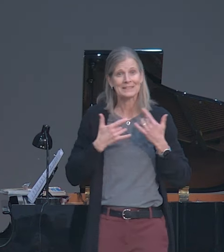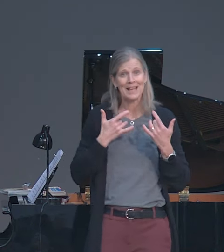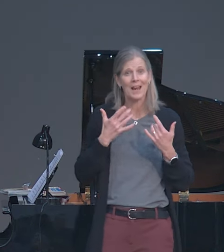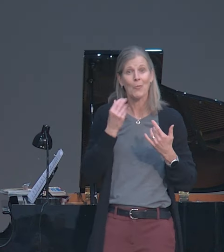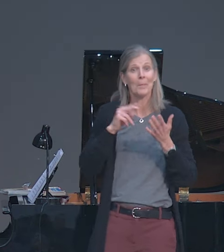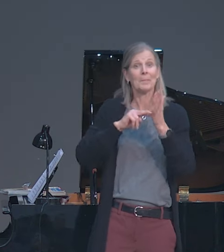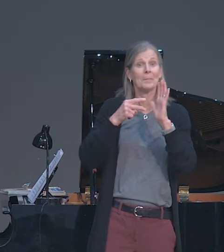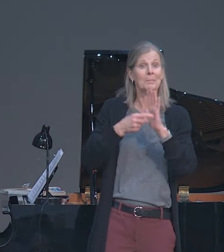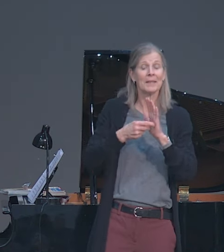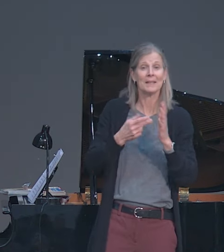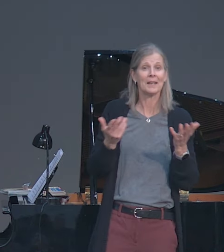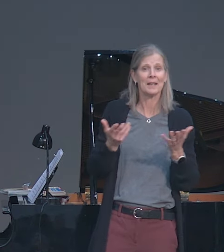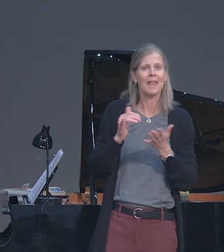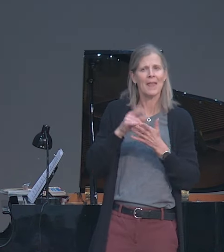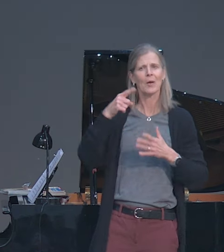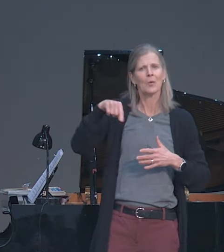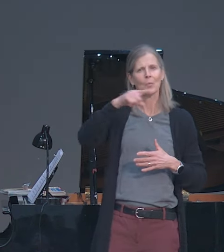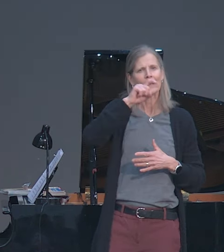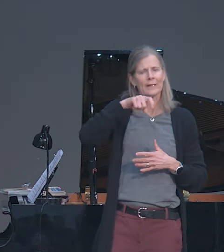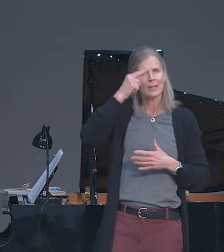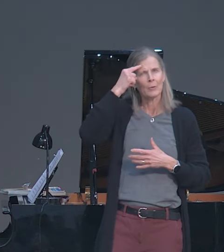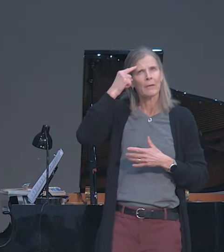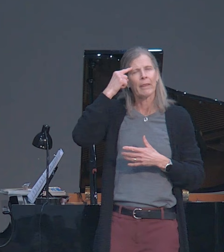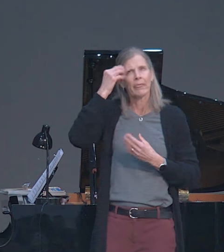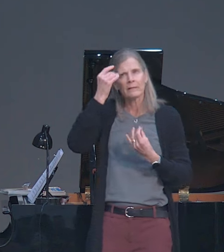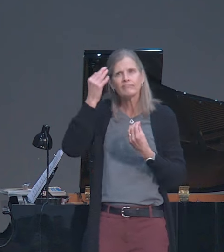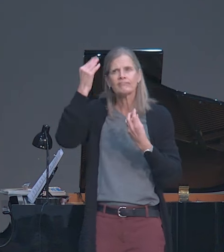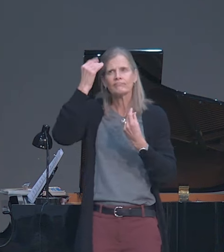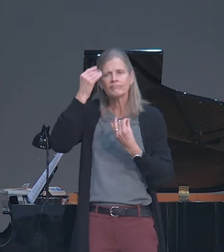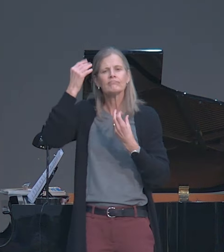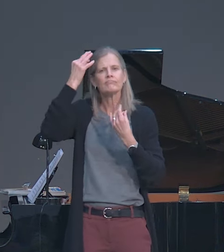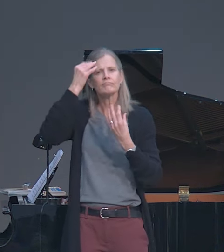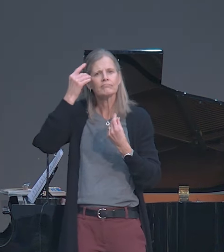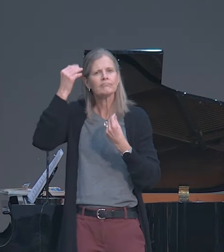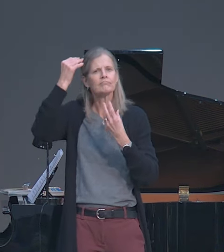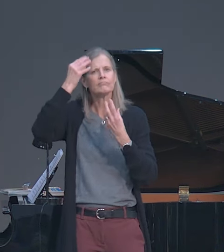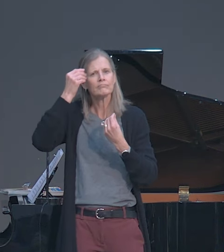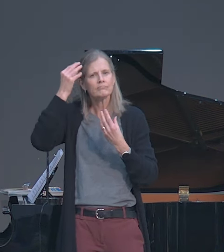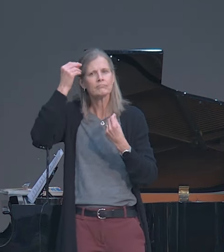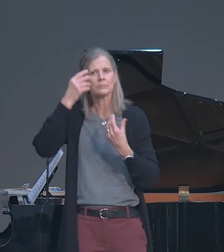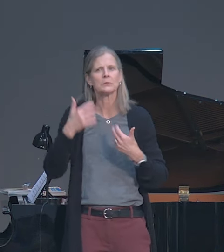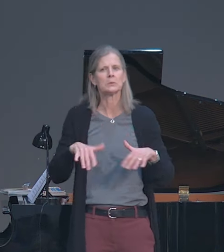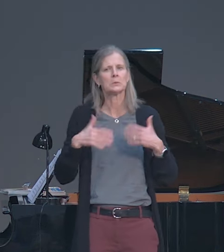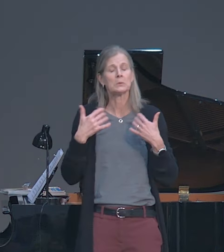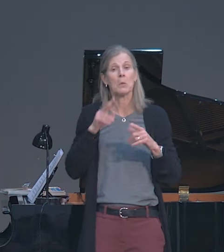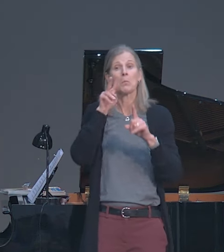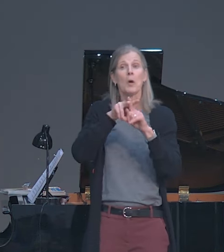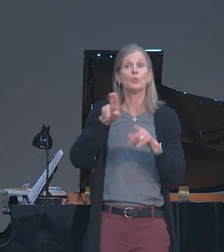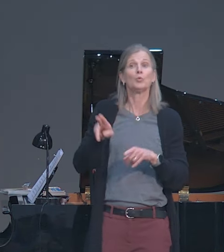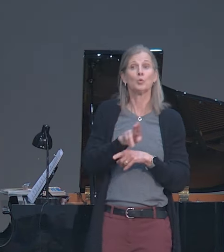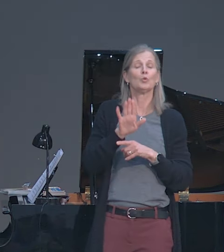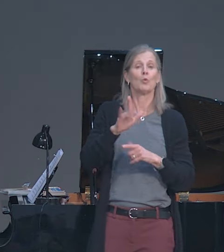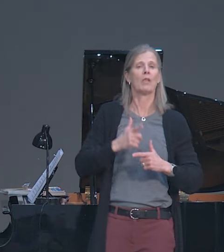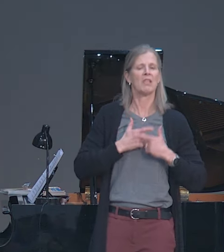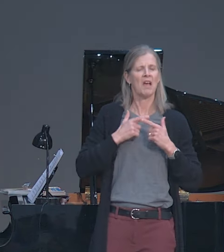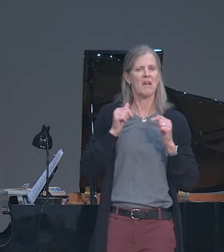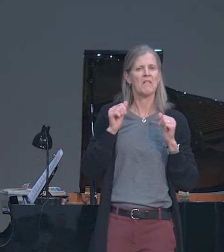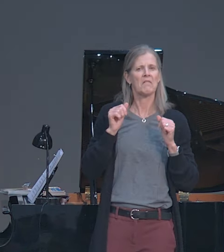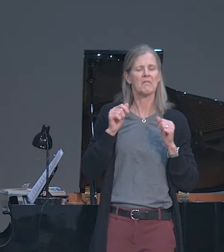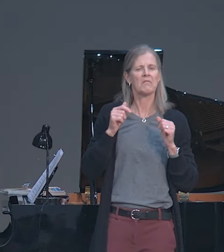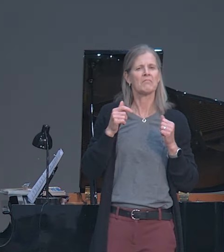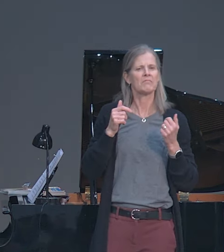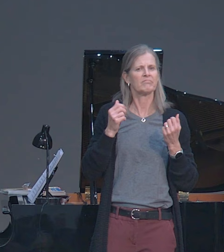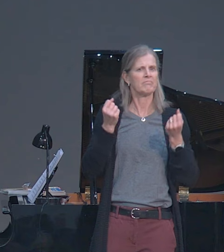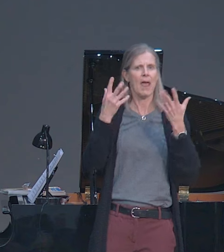this really are something that you ought to chew on all week. Just think about that, and you come up with a bunch of implications practically for you. But let me just give you